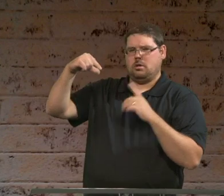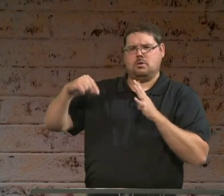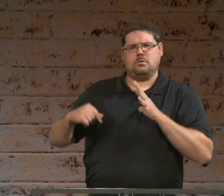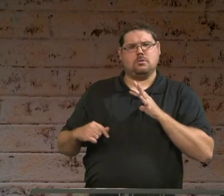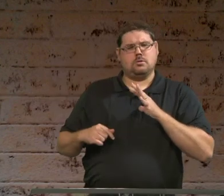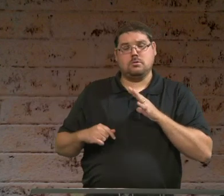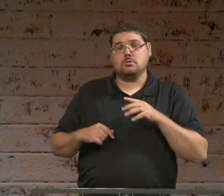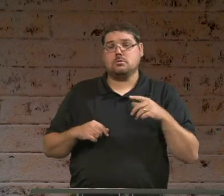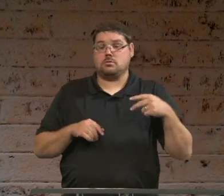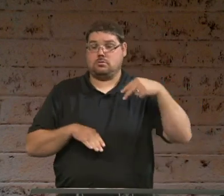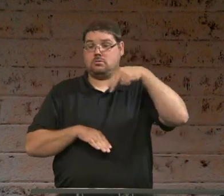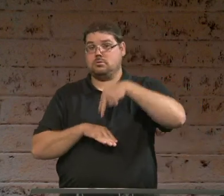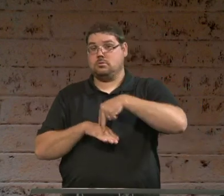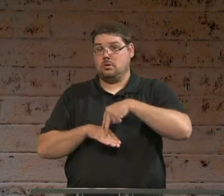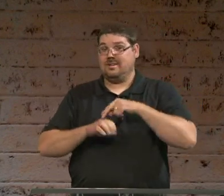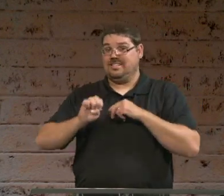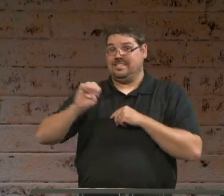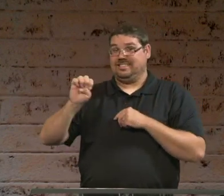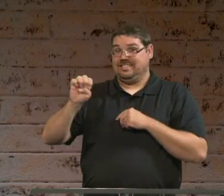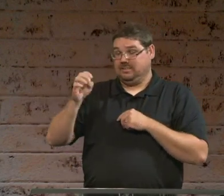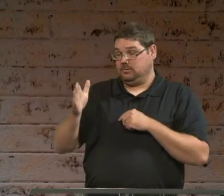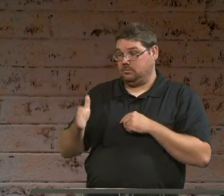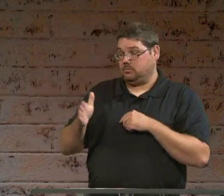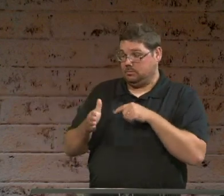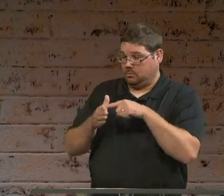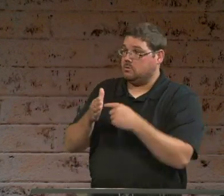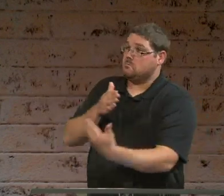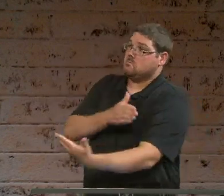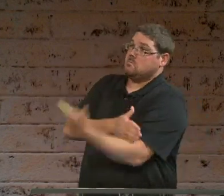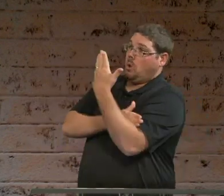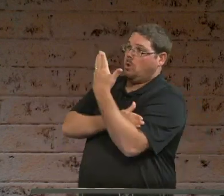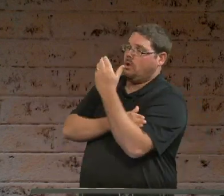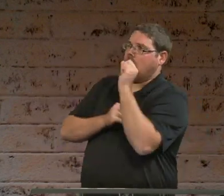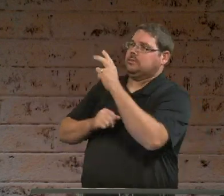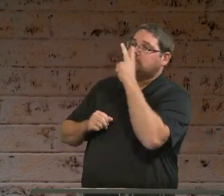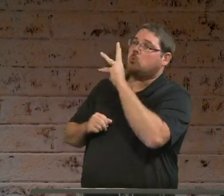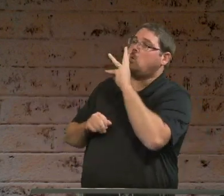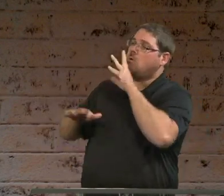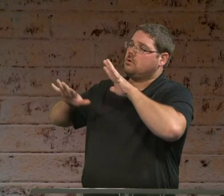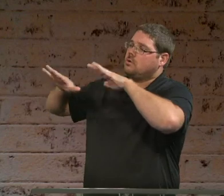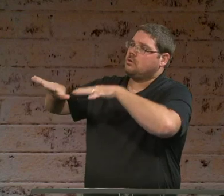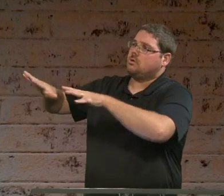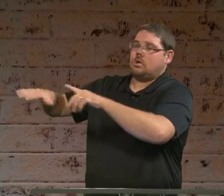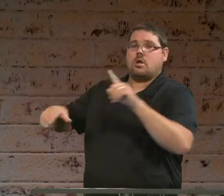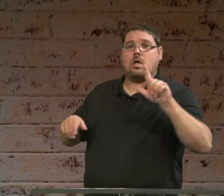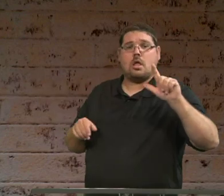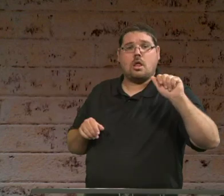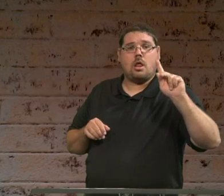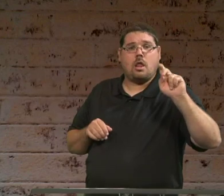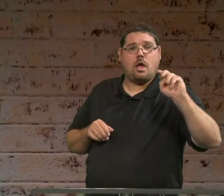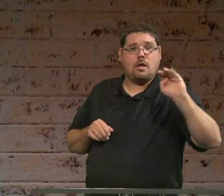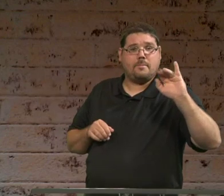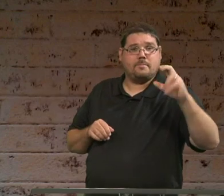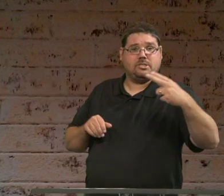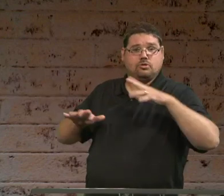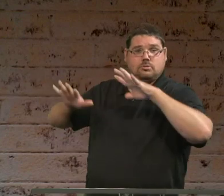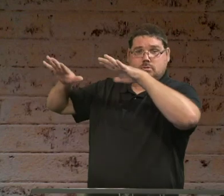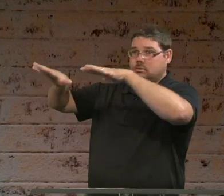state. And that's a wonderful place. If you stand on the east side there in the morning, you can watch Lake Michigan